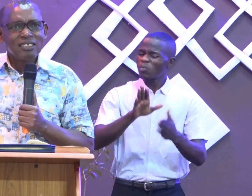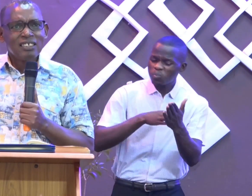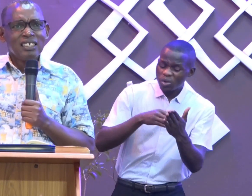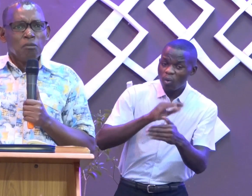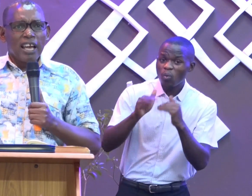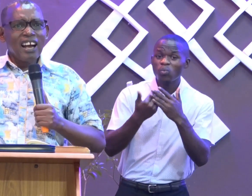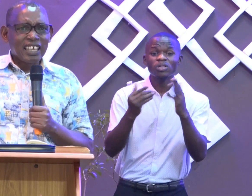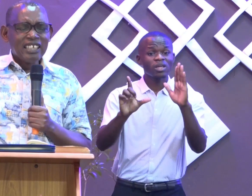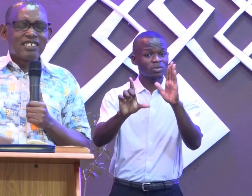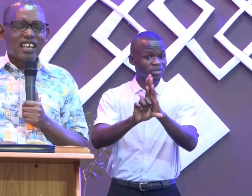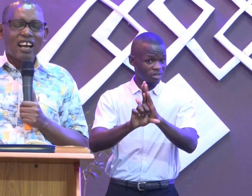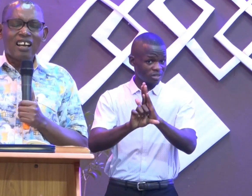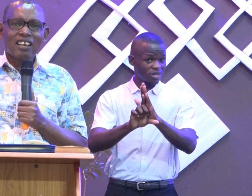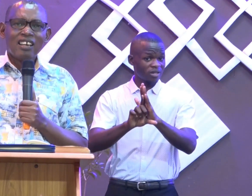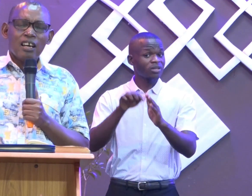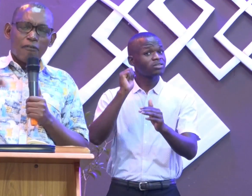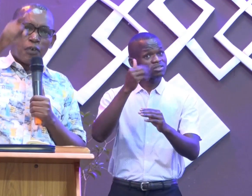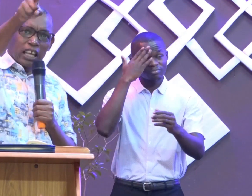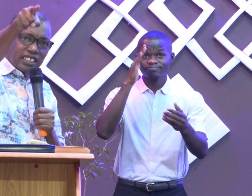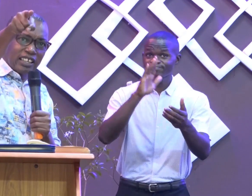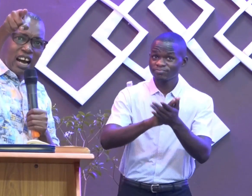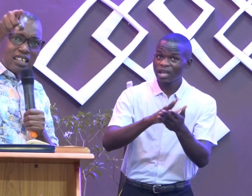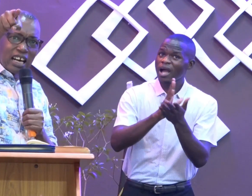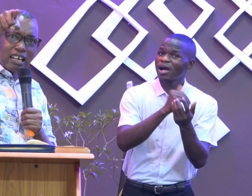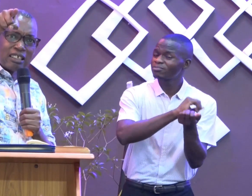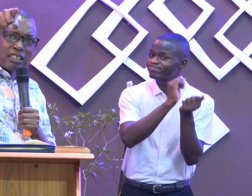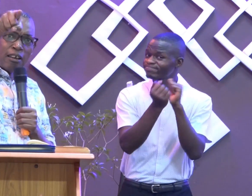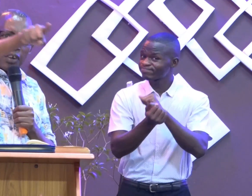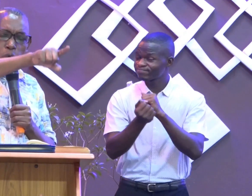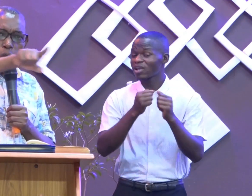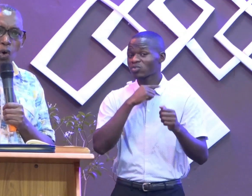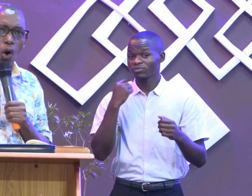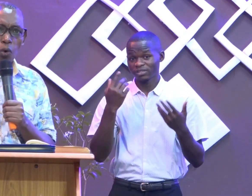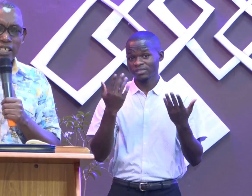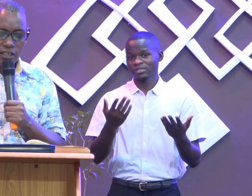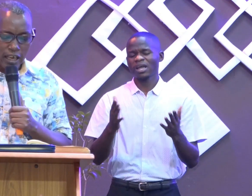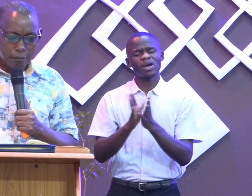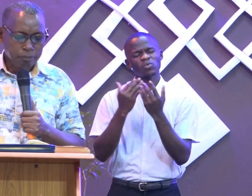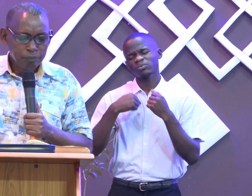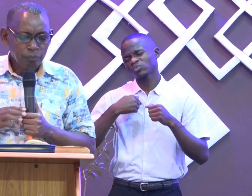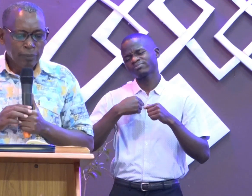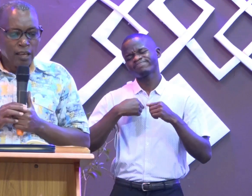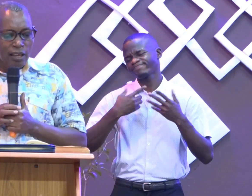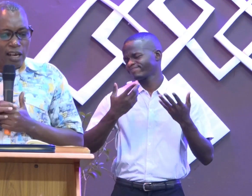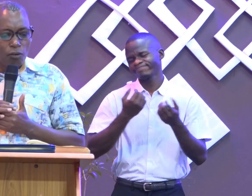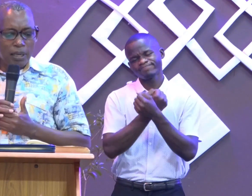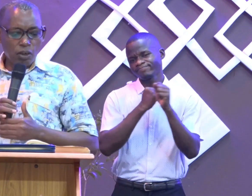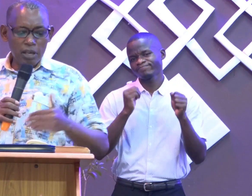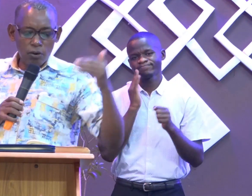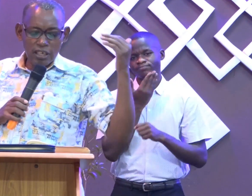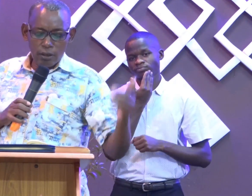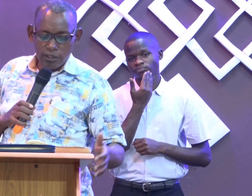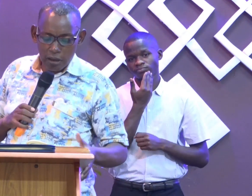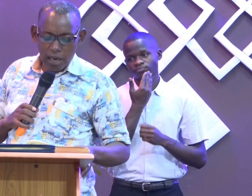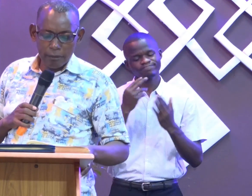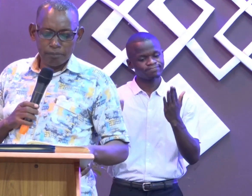He weakened the law. Ya kiriza. He believed. Afuke sadaka. He became a sacrifice. Fetulo kokoro echisa. That we are saved by grace. Yagala kuwa